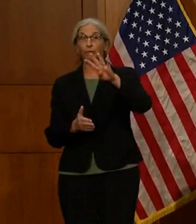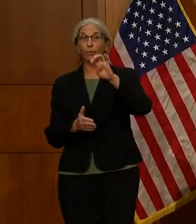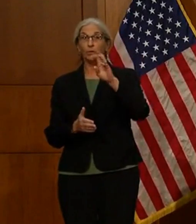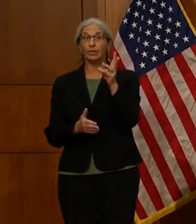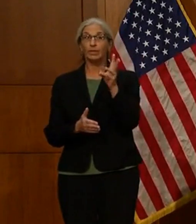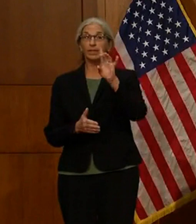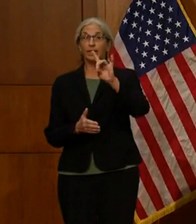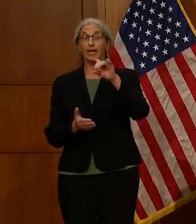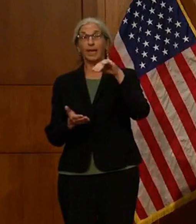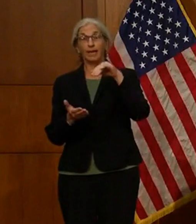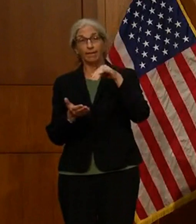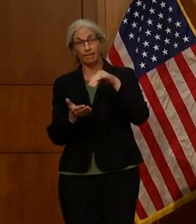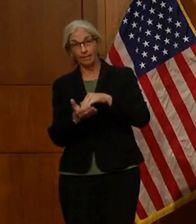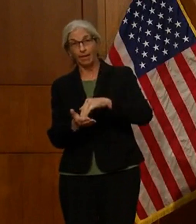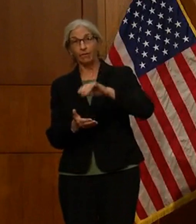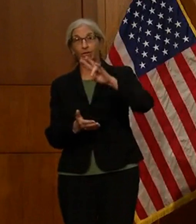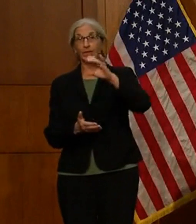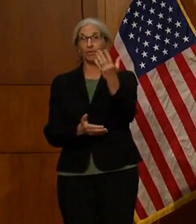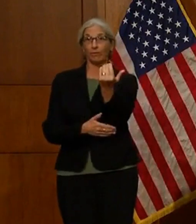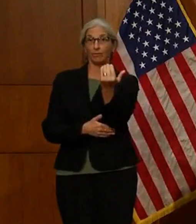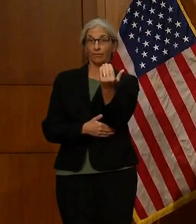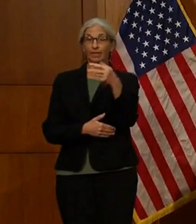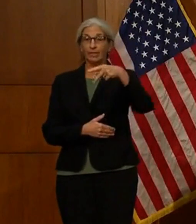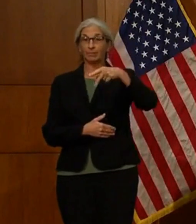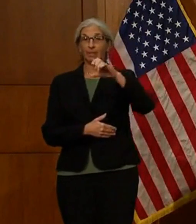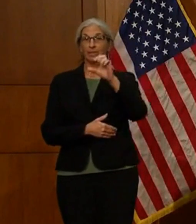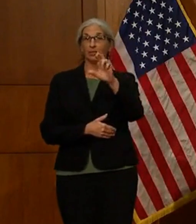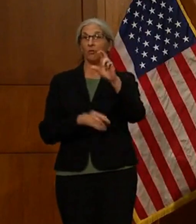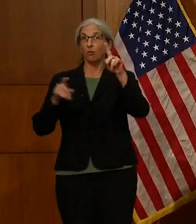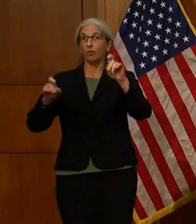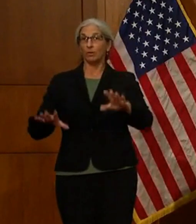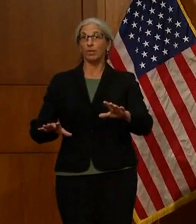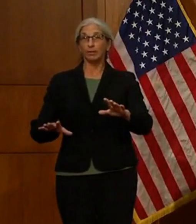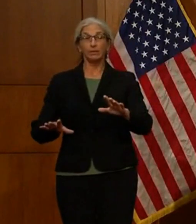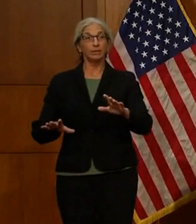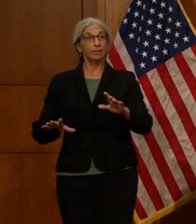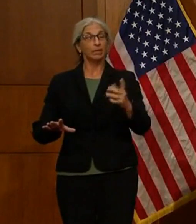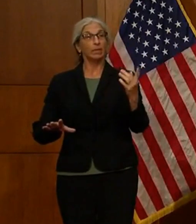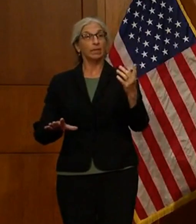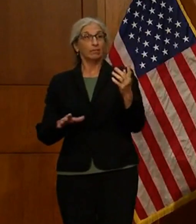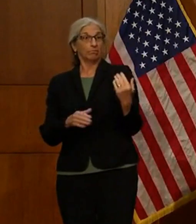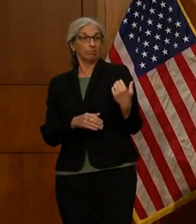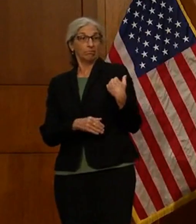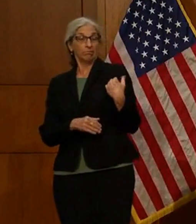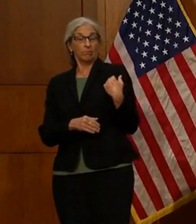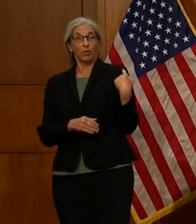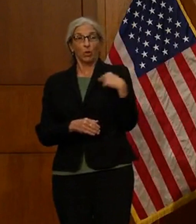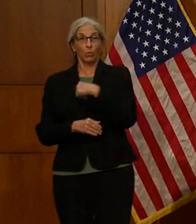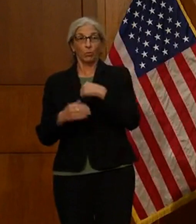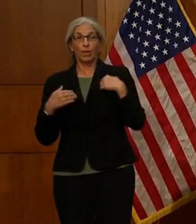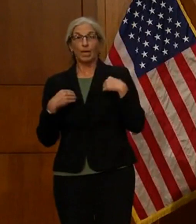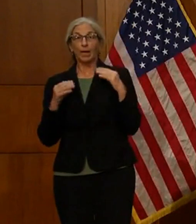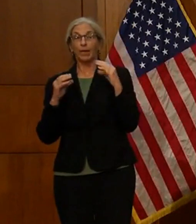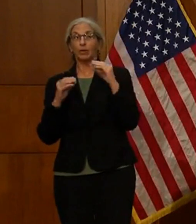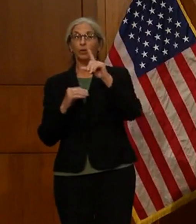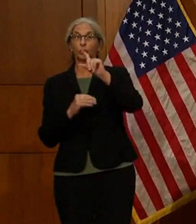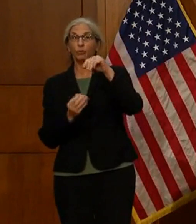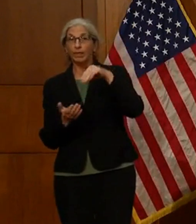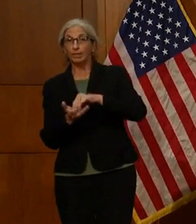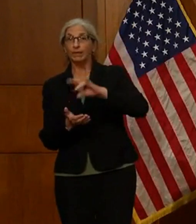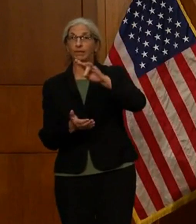2,468,715 PCR tests. In the last reporting period, we clocked another